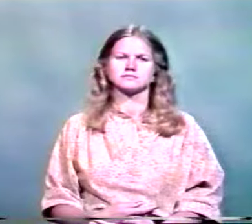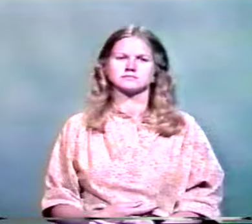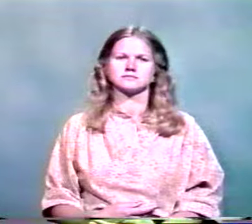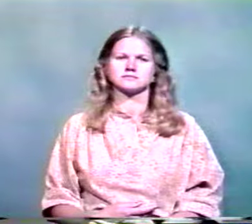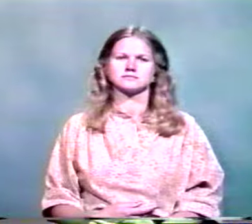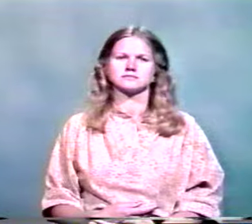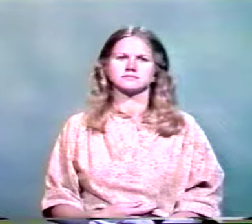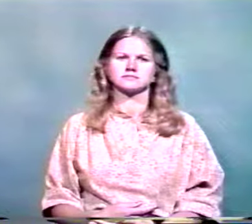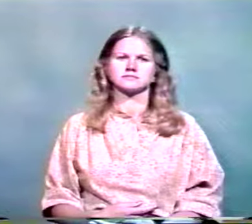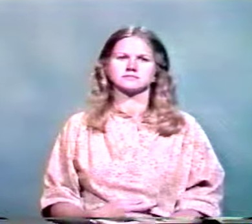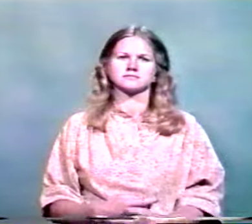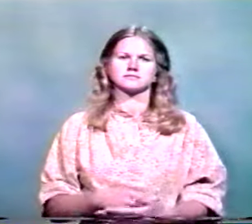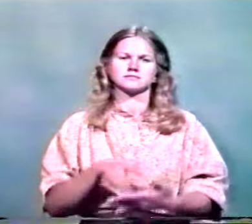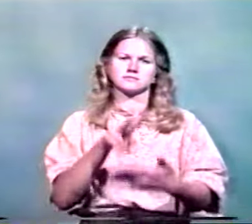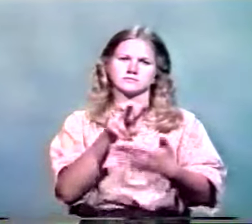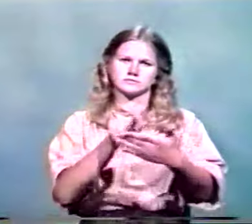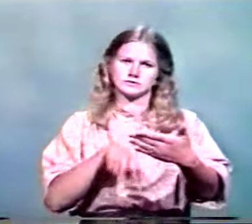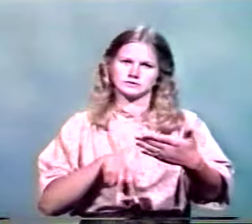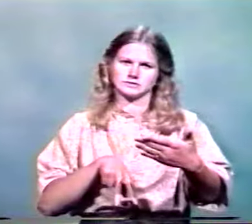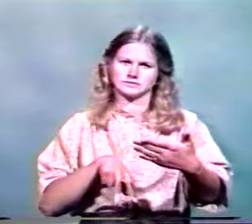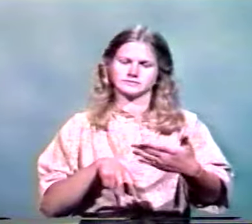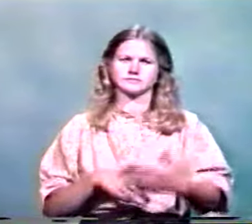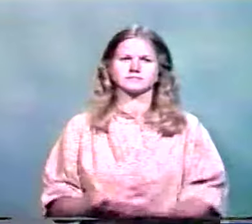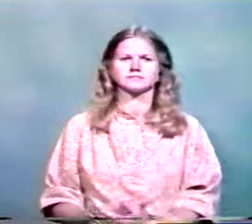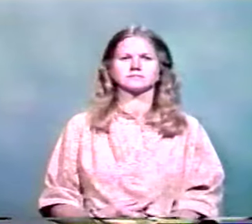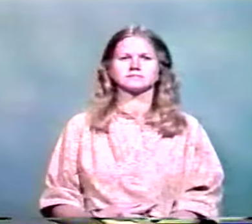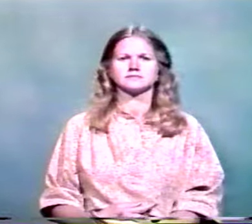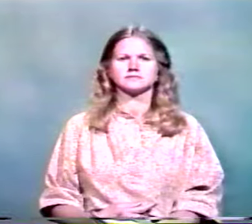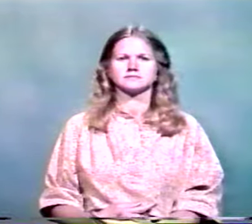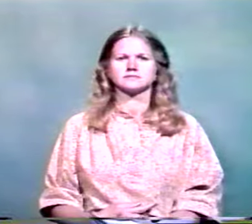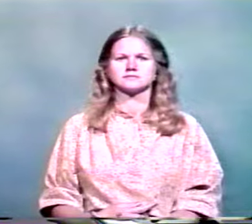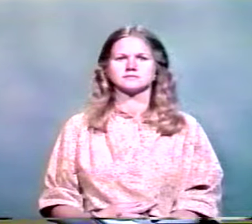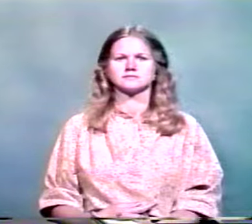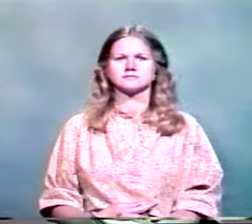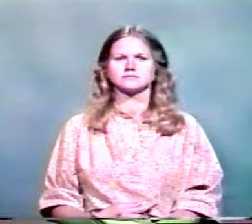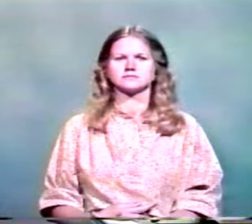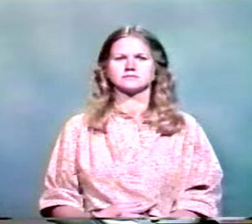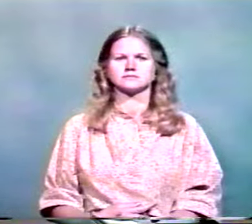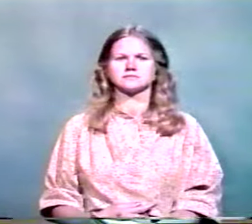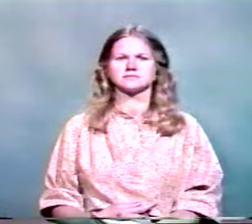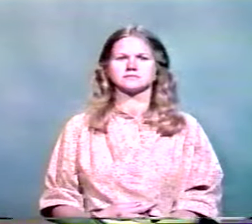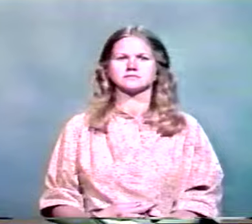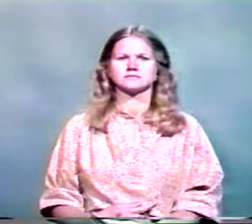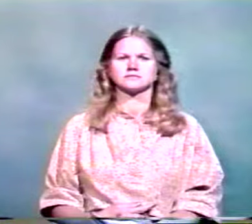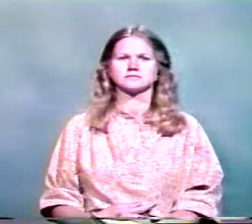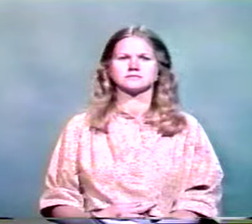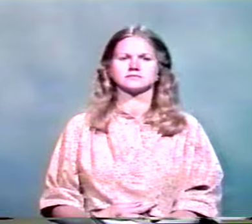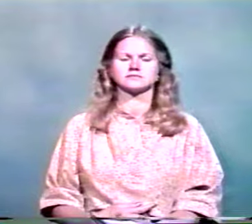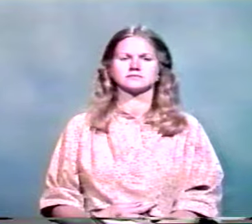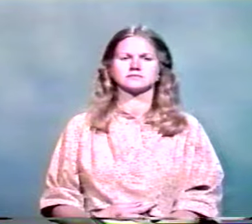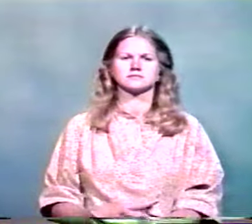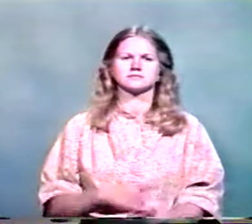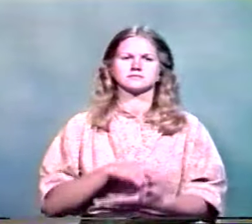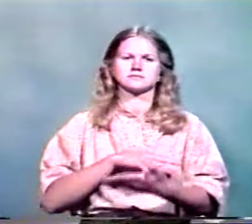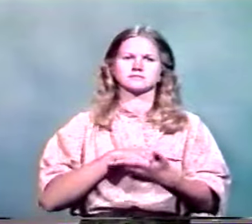This is the sign, read. In the story, you'll see the sign made from left to right.